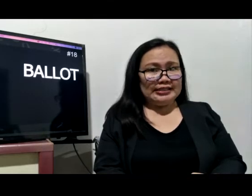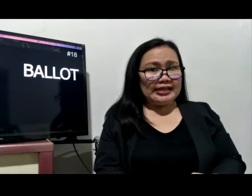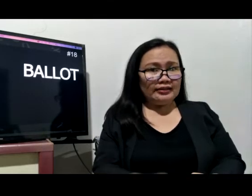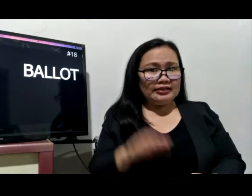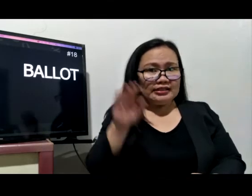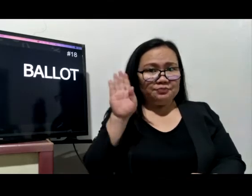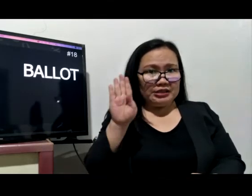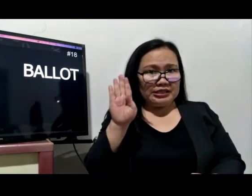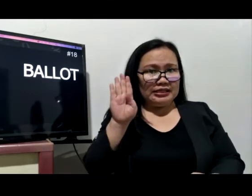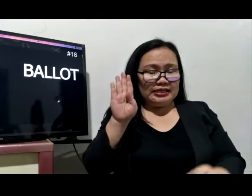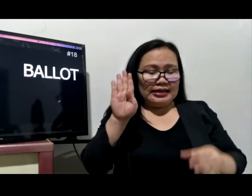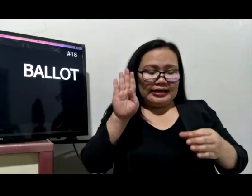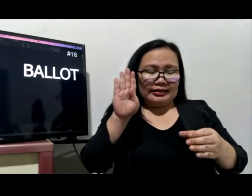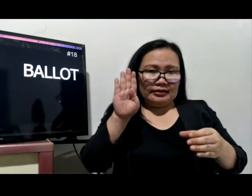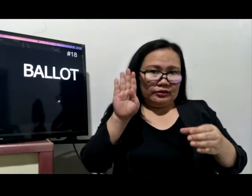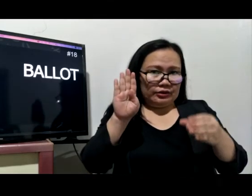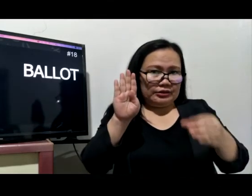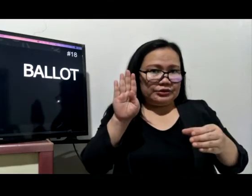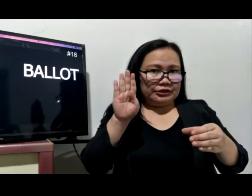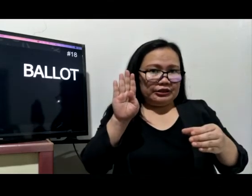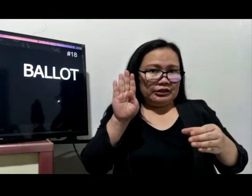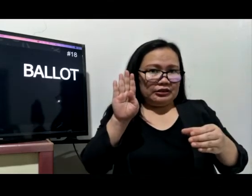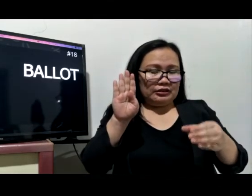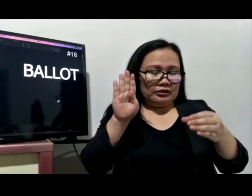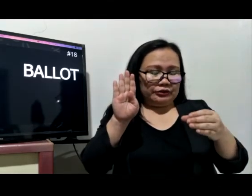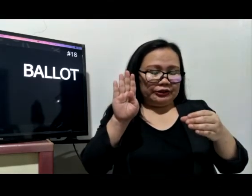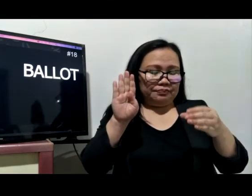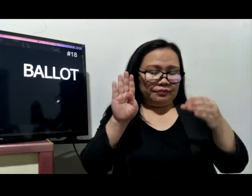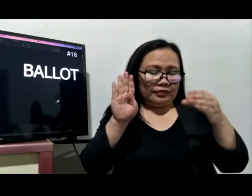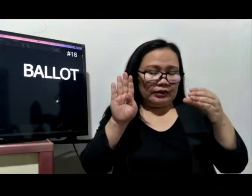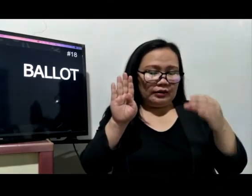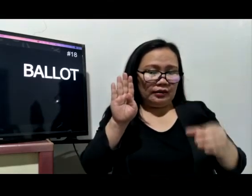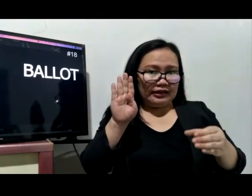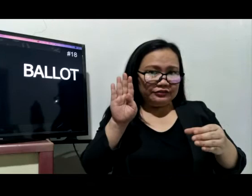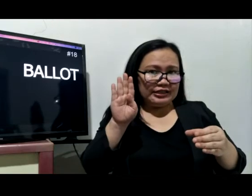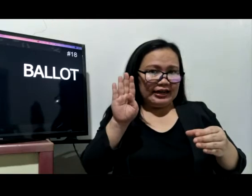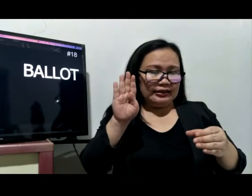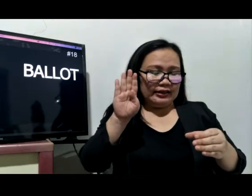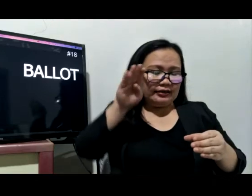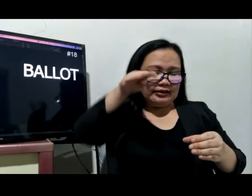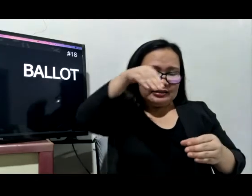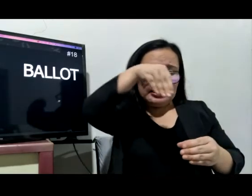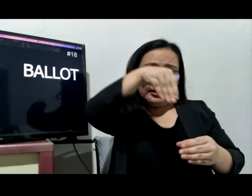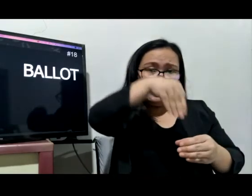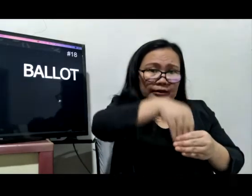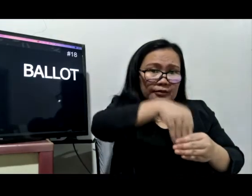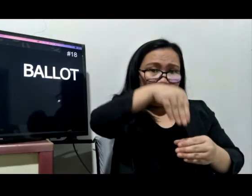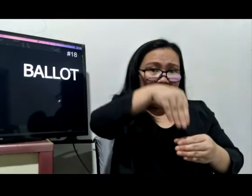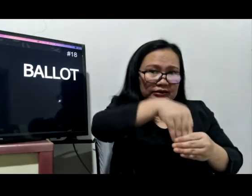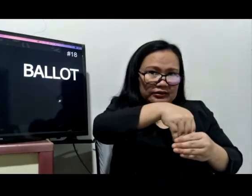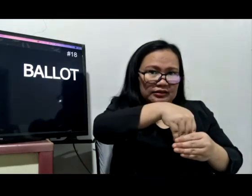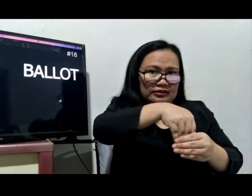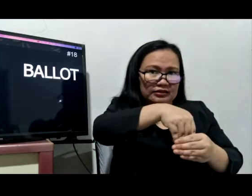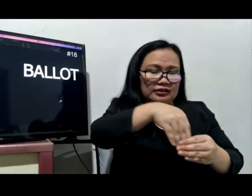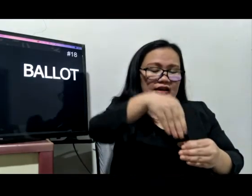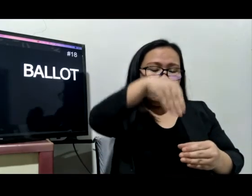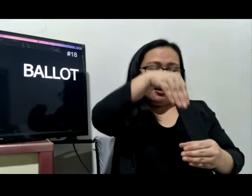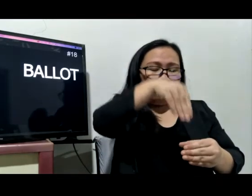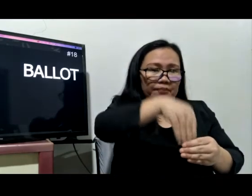like this, B, and then you insert it on your left hand like this. Ballot.